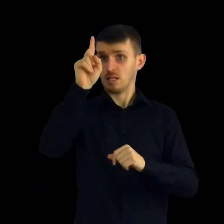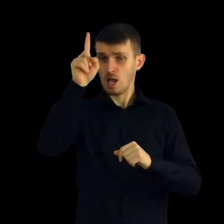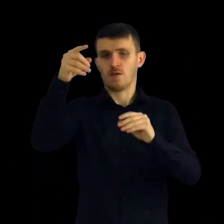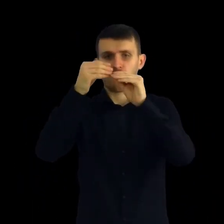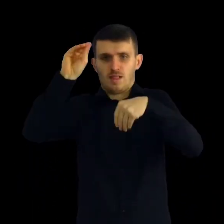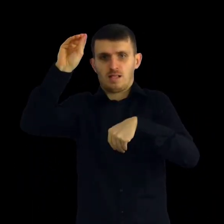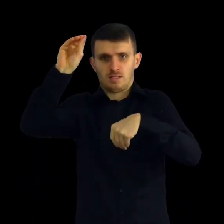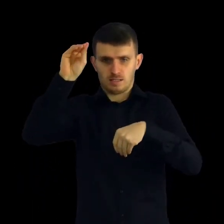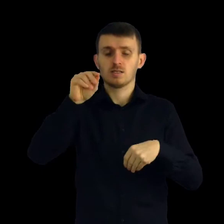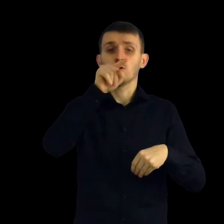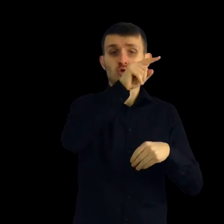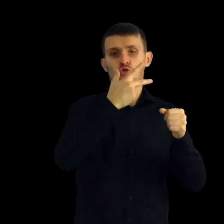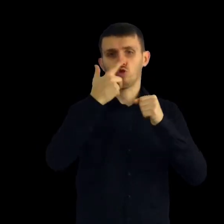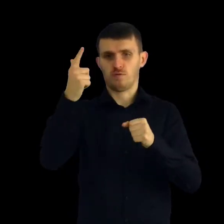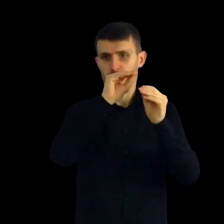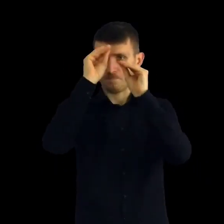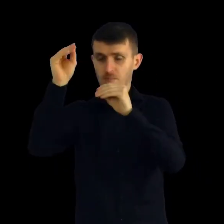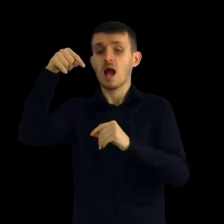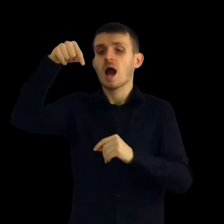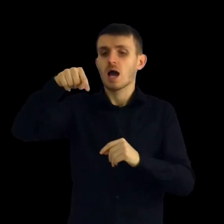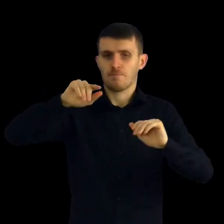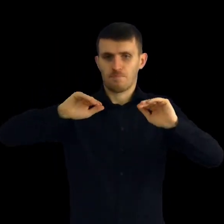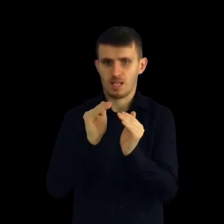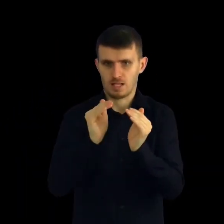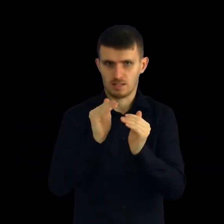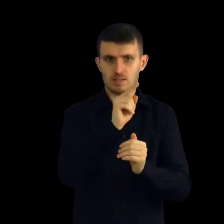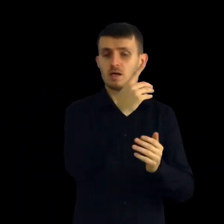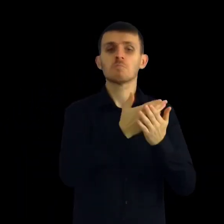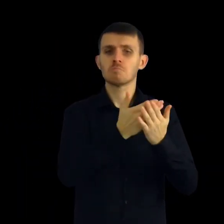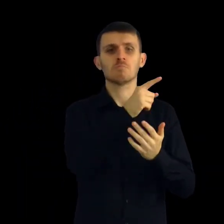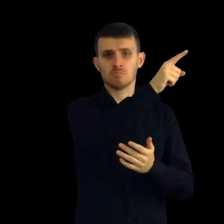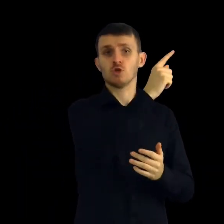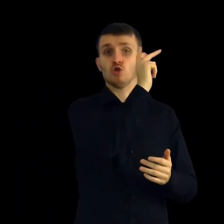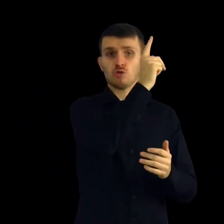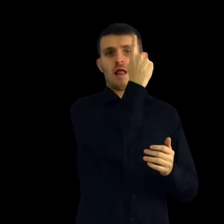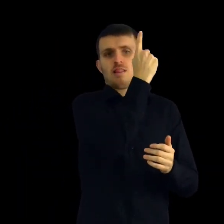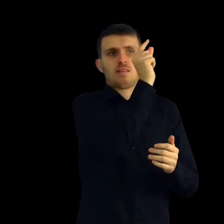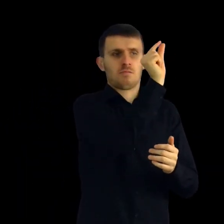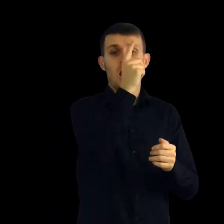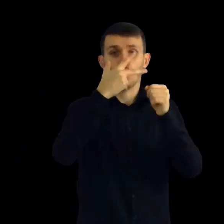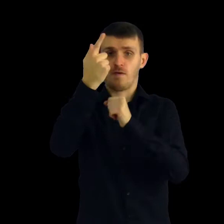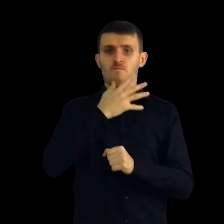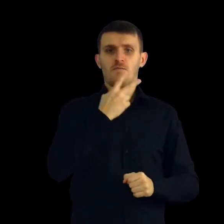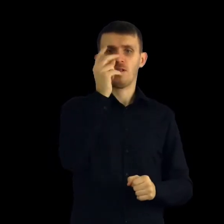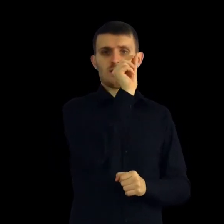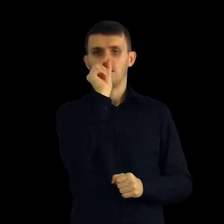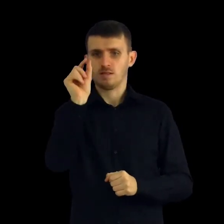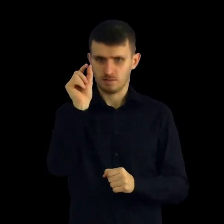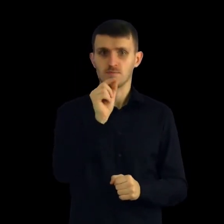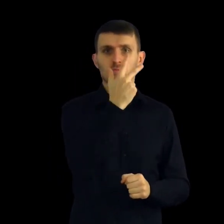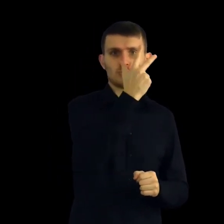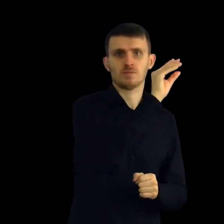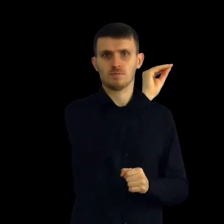on top. So in this case, it's 32. And I write the smaller number right below it. And since a smaller number is only one digit, it's only a